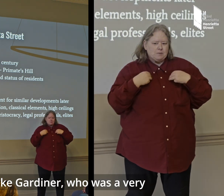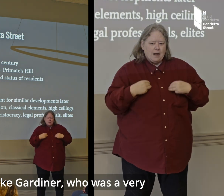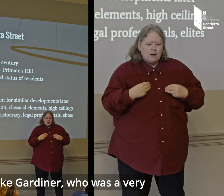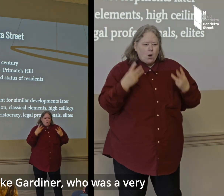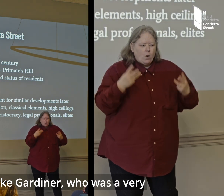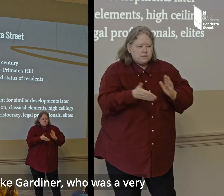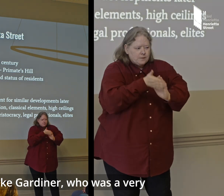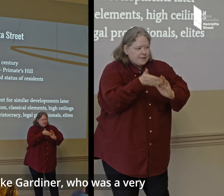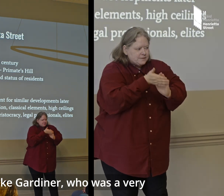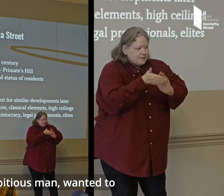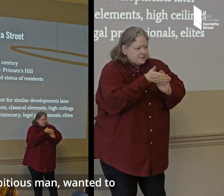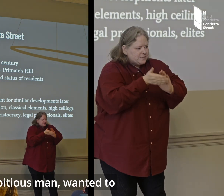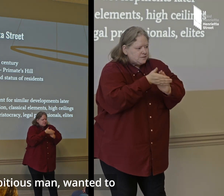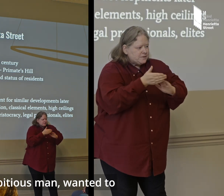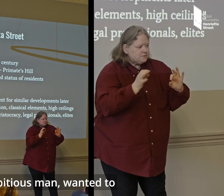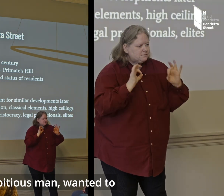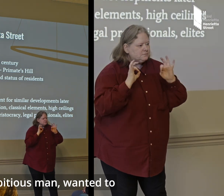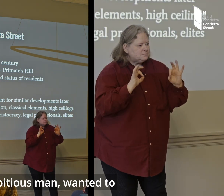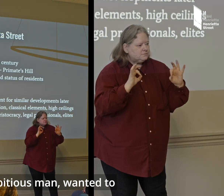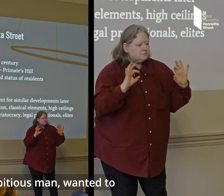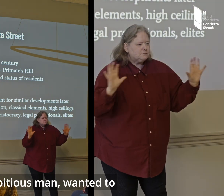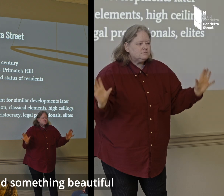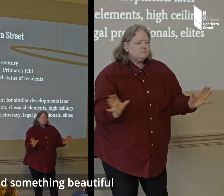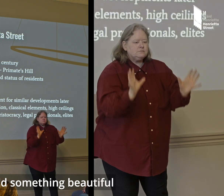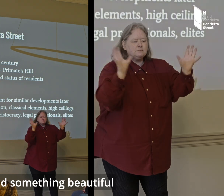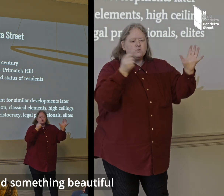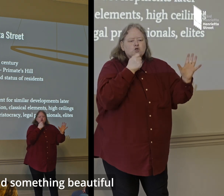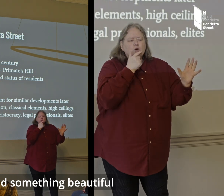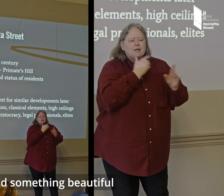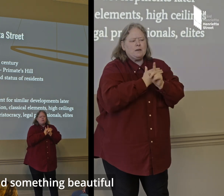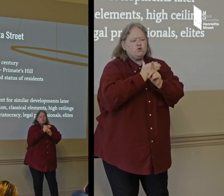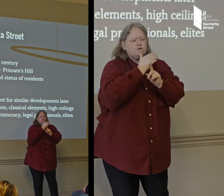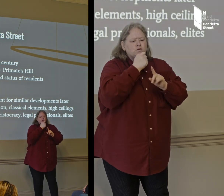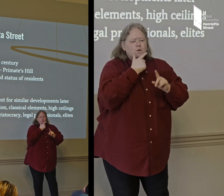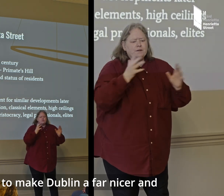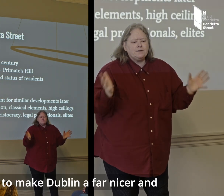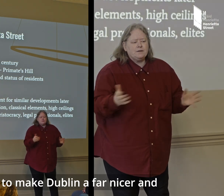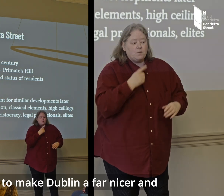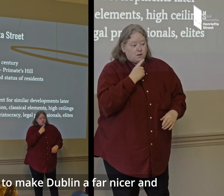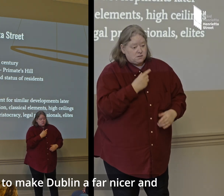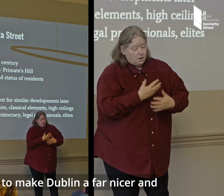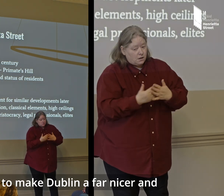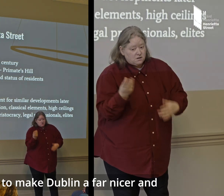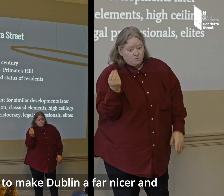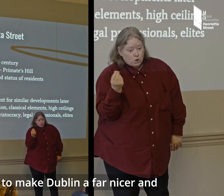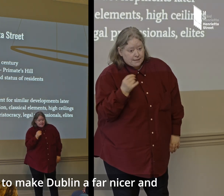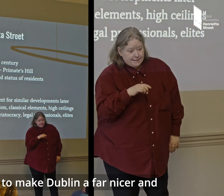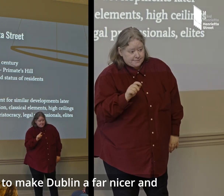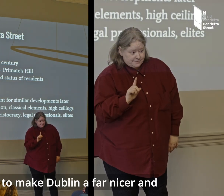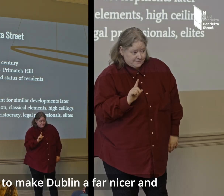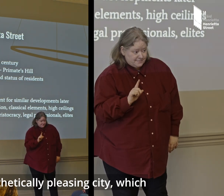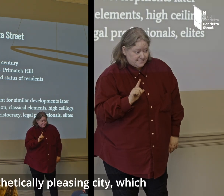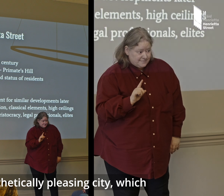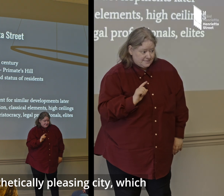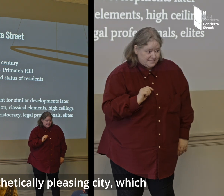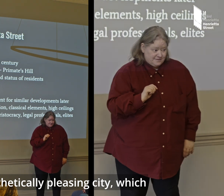Gardner, who was a very ambitious man, wanted to build something beautiful and wanted to make Dublin a far nicer